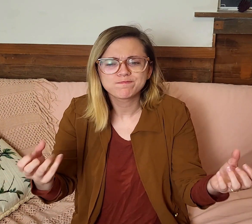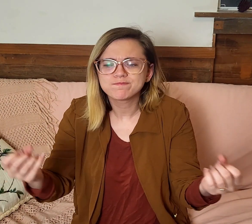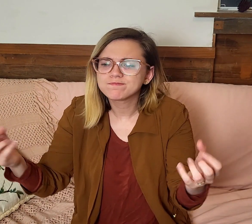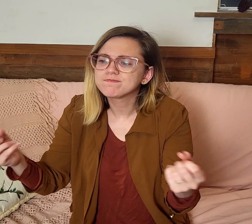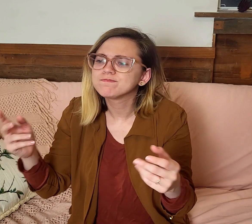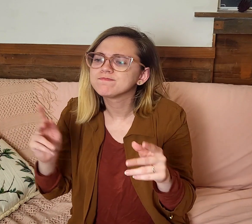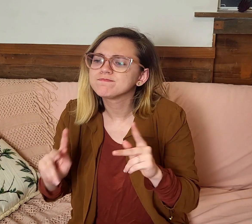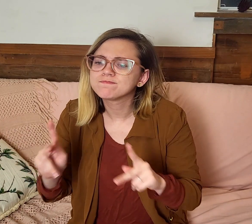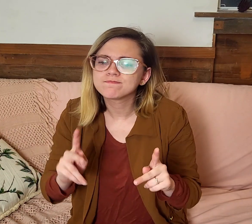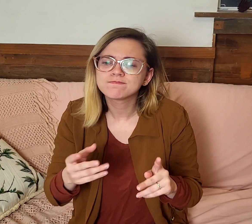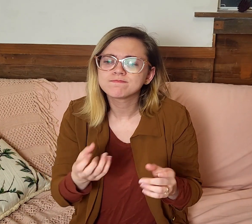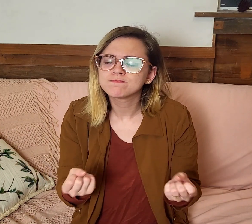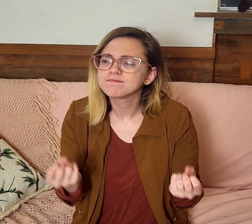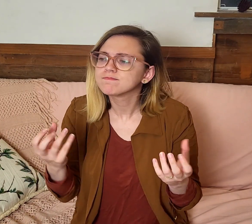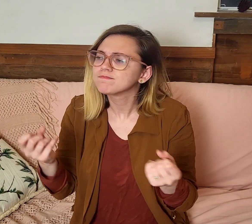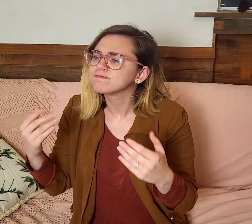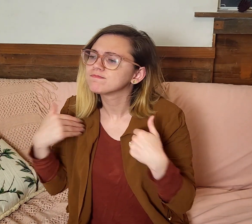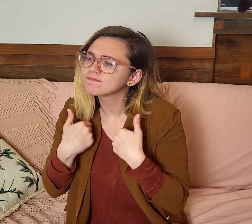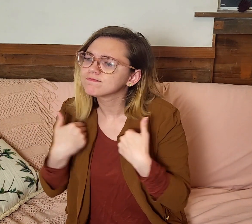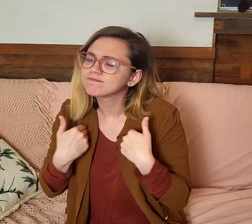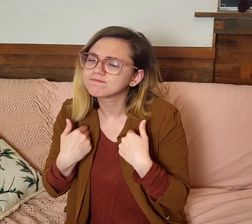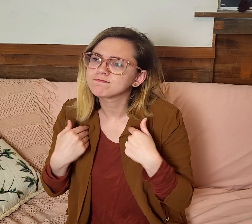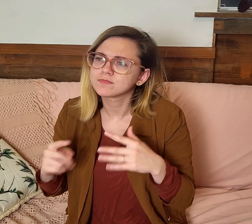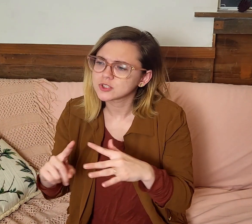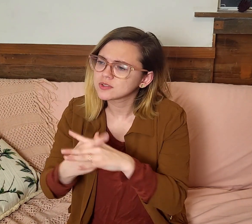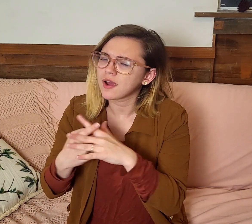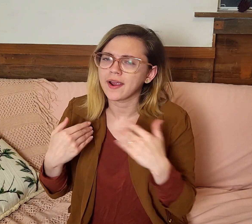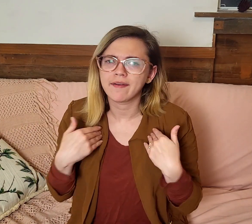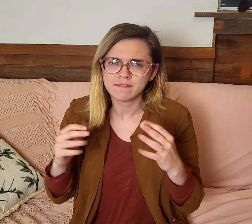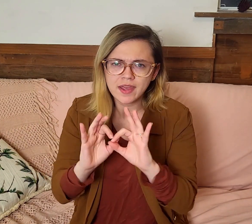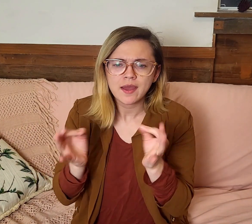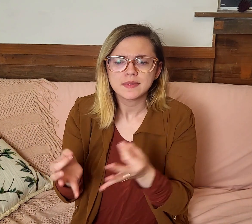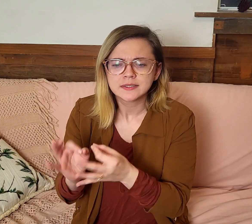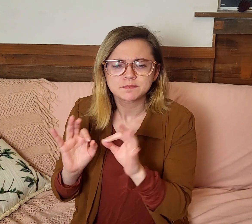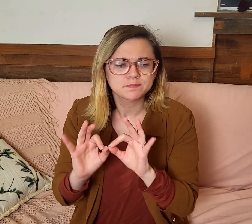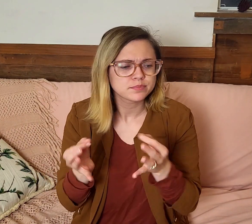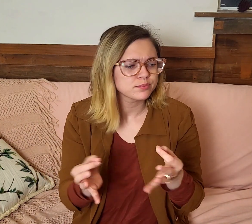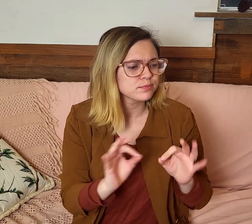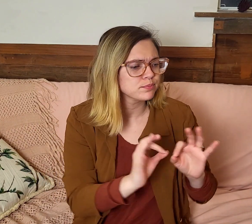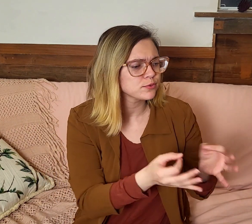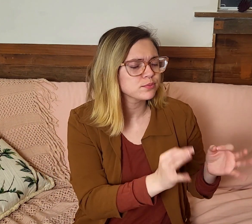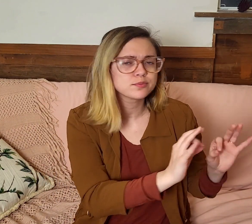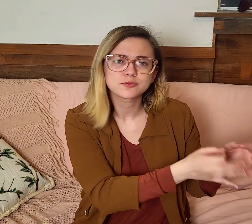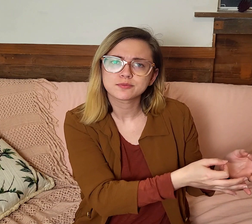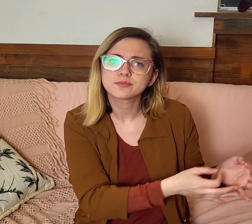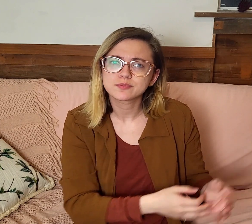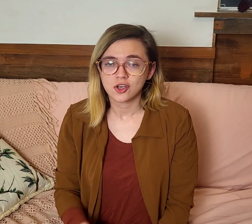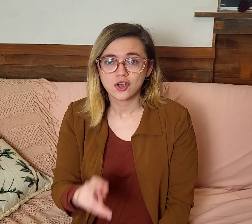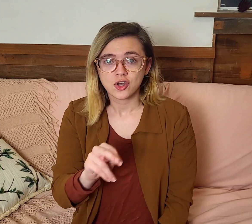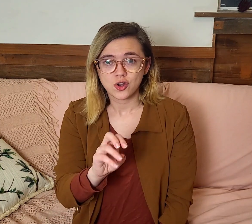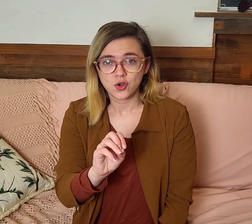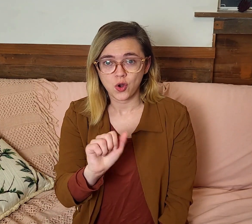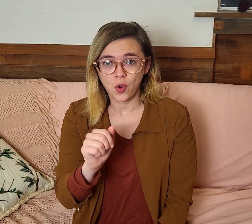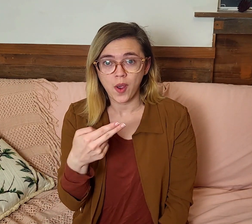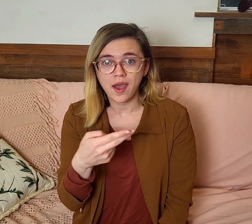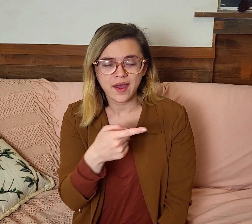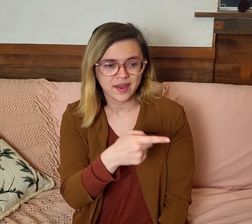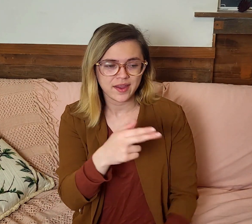little families and little children of animals and families. So Noah,